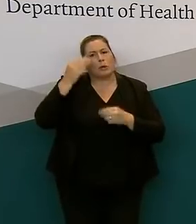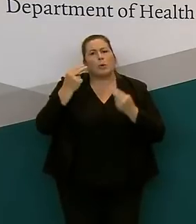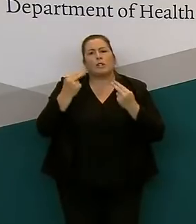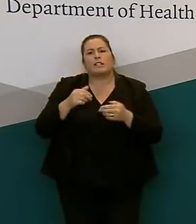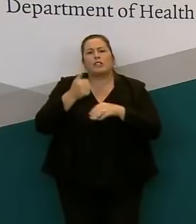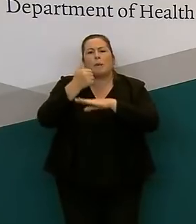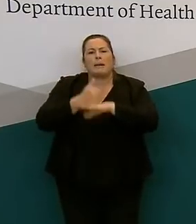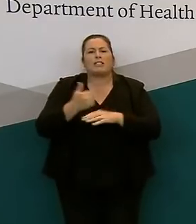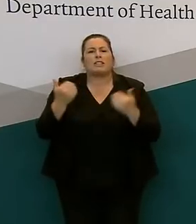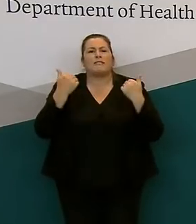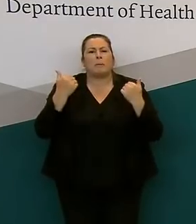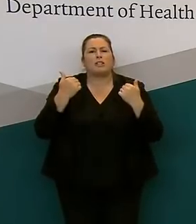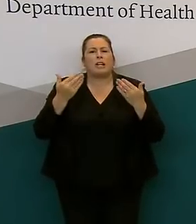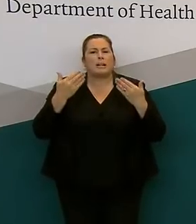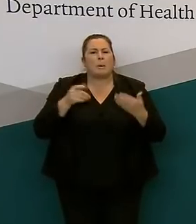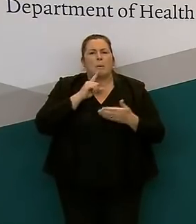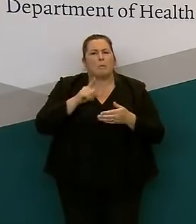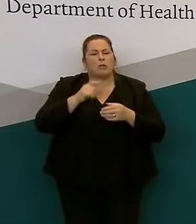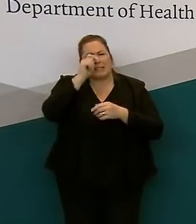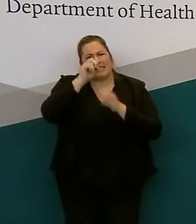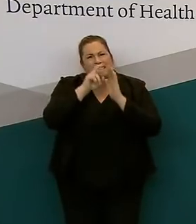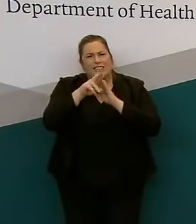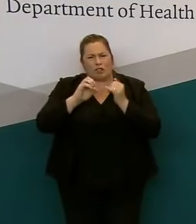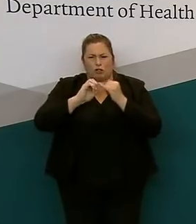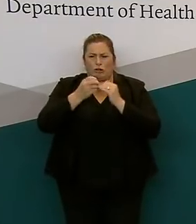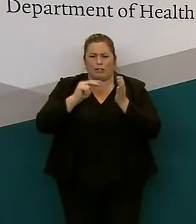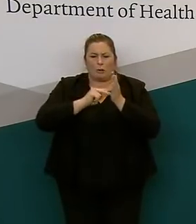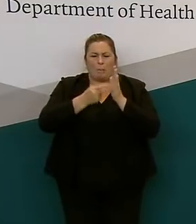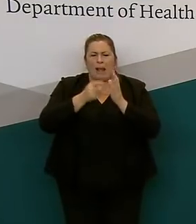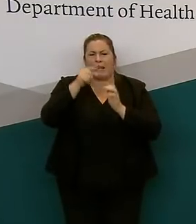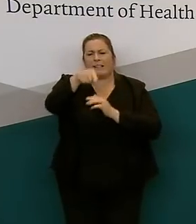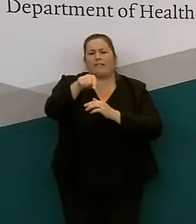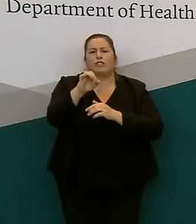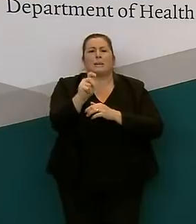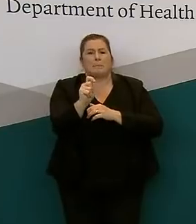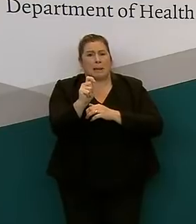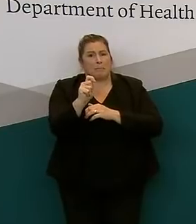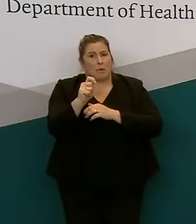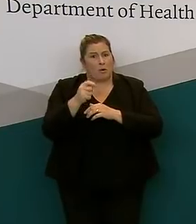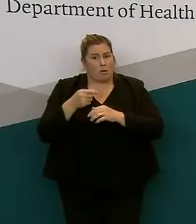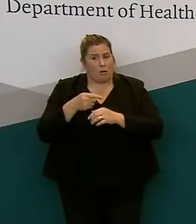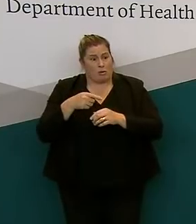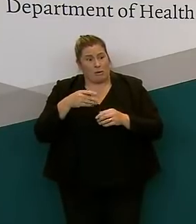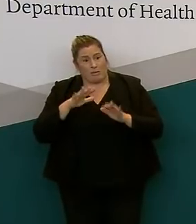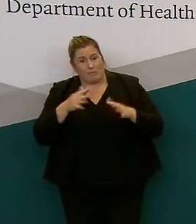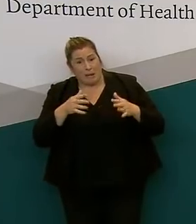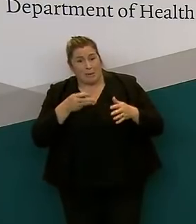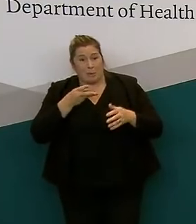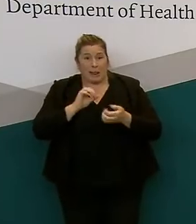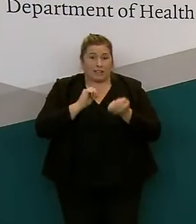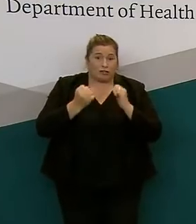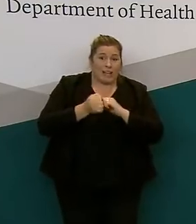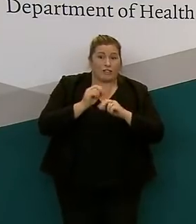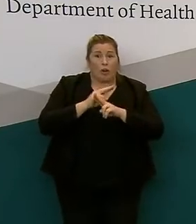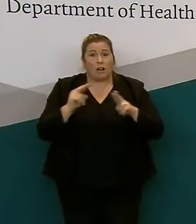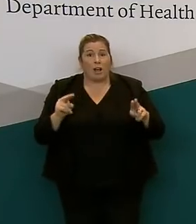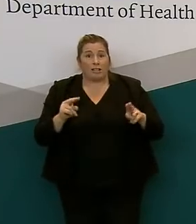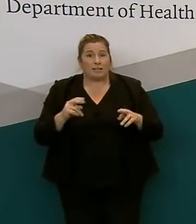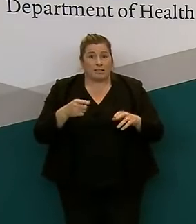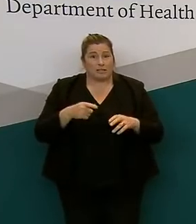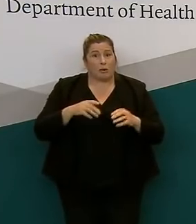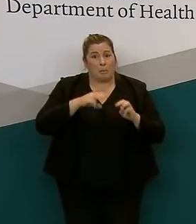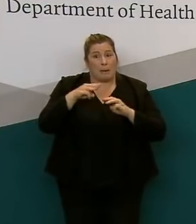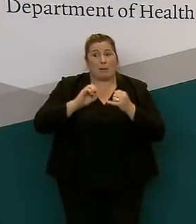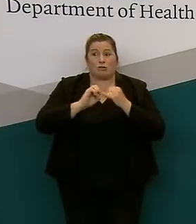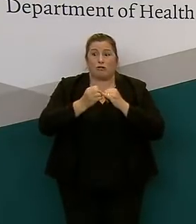have at the moment, but teachers are trying to plan for September. I mean, is it likely that this will change, or can you see that this is changing, or is there any advice that you can give people who are trying to